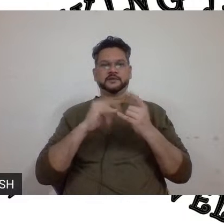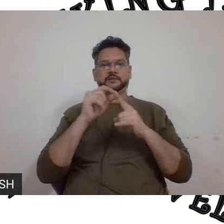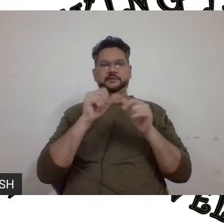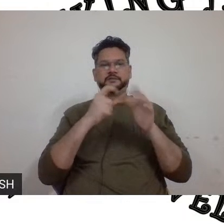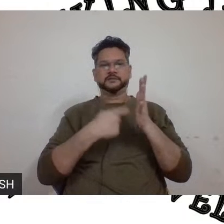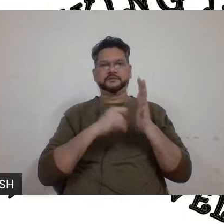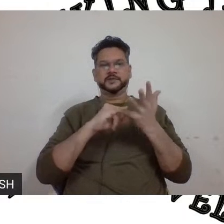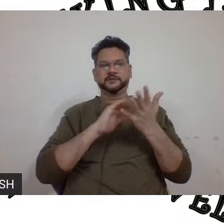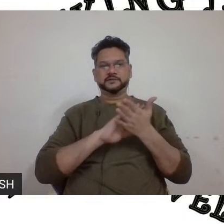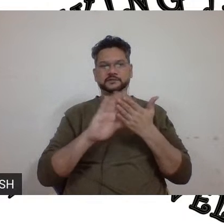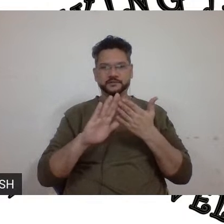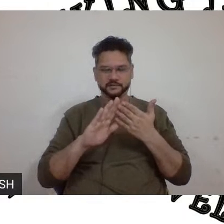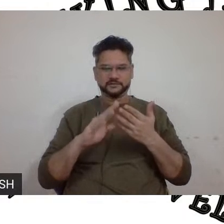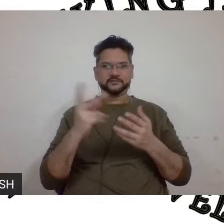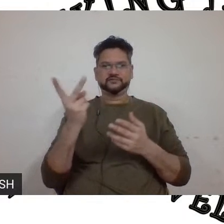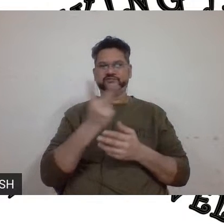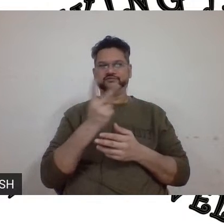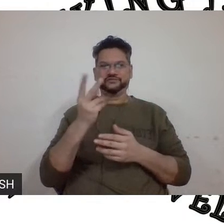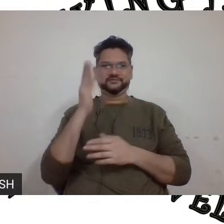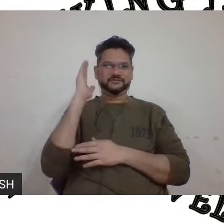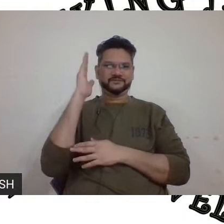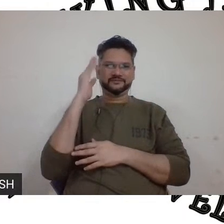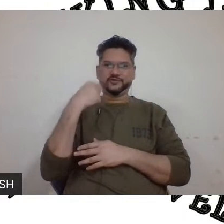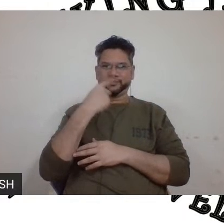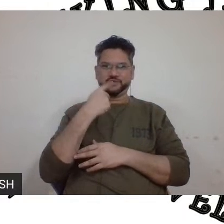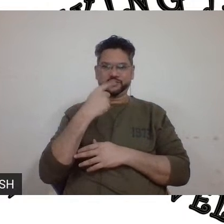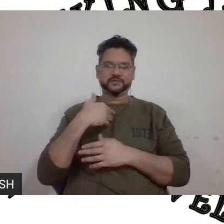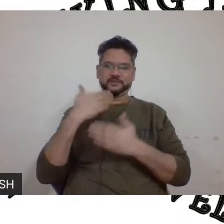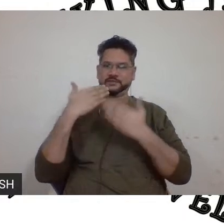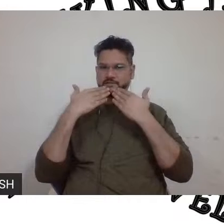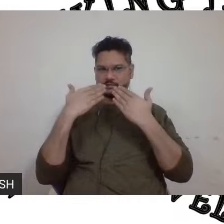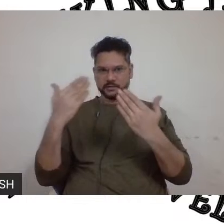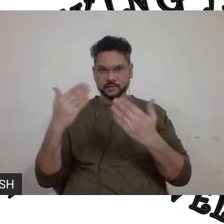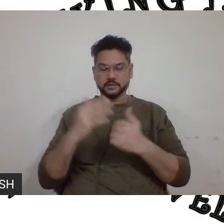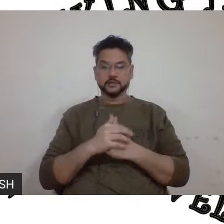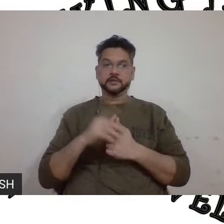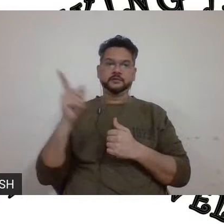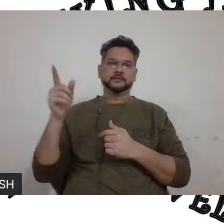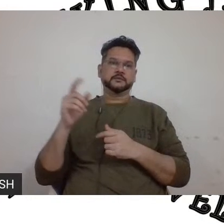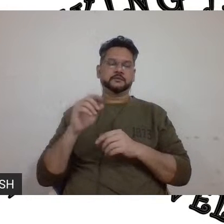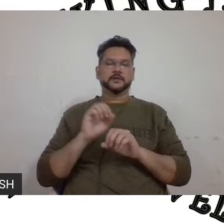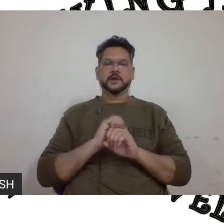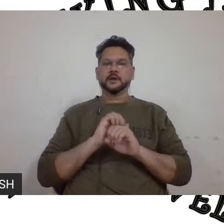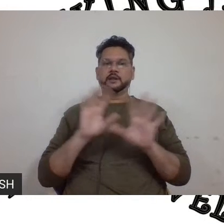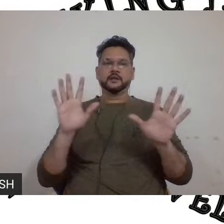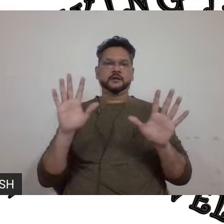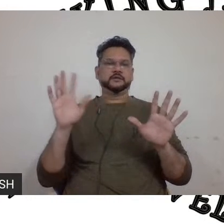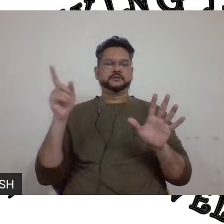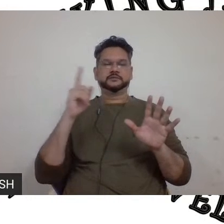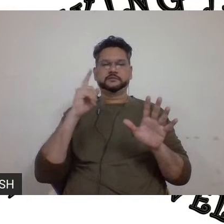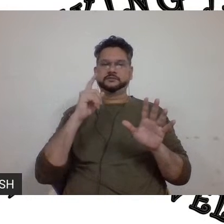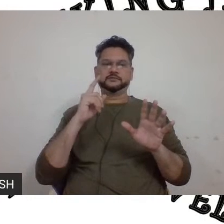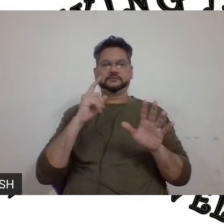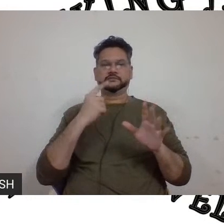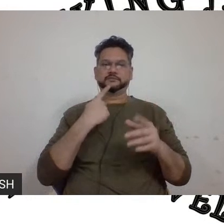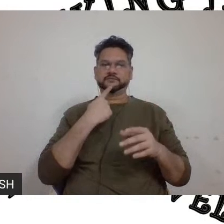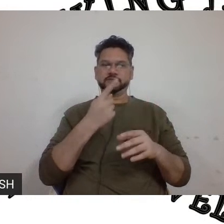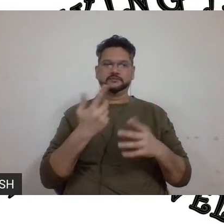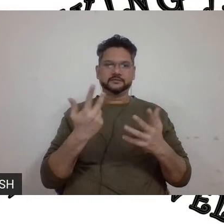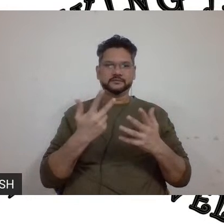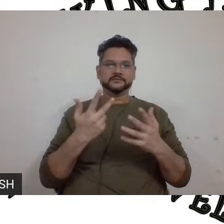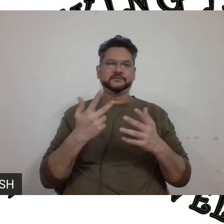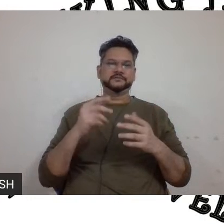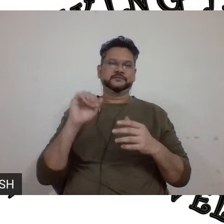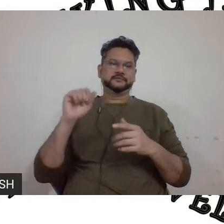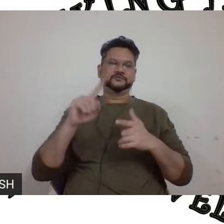speaker to me. They have clearly mentioned the efforts done to give the